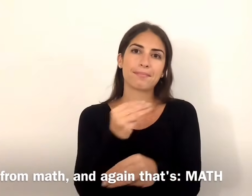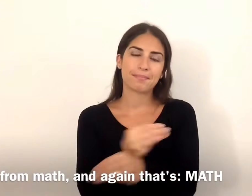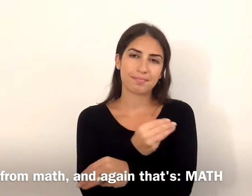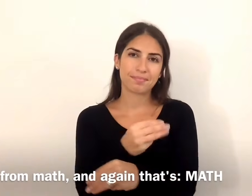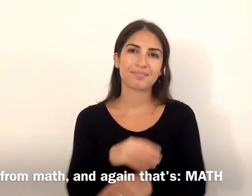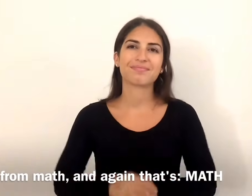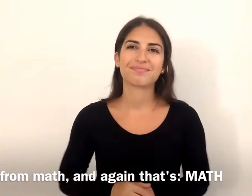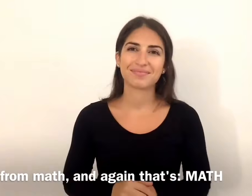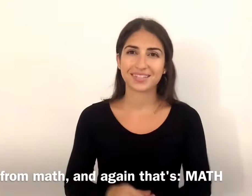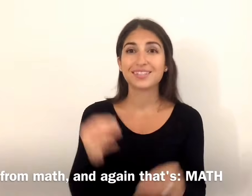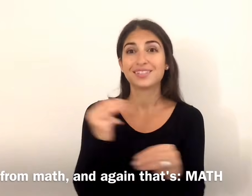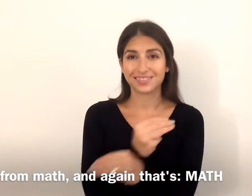and again, math.